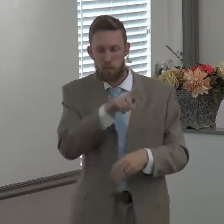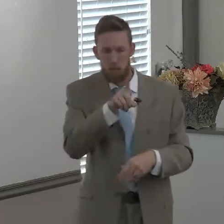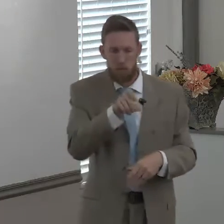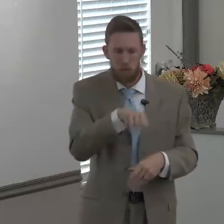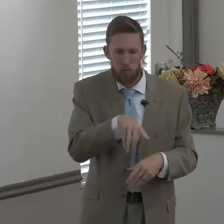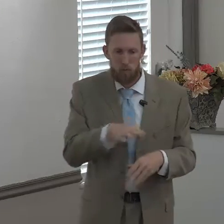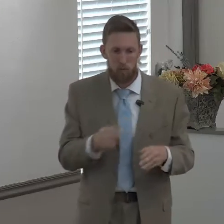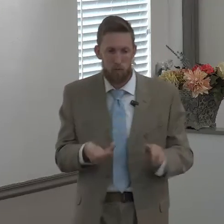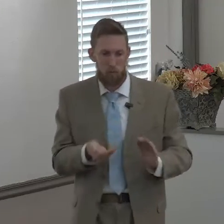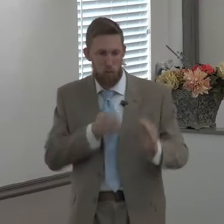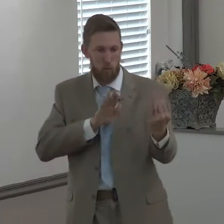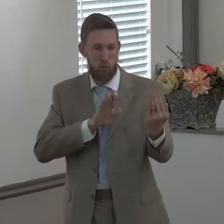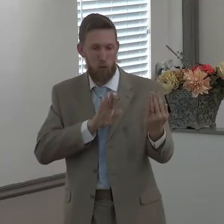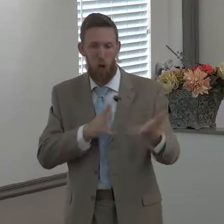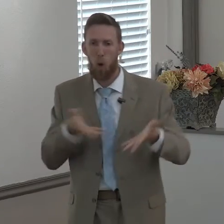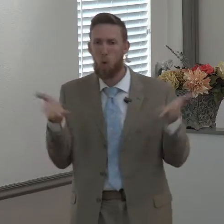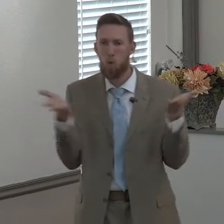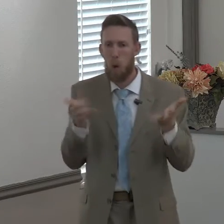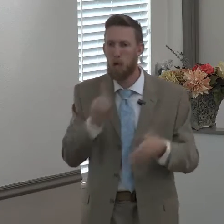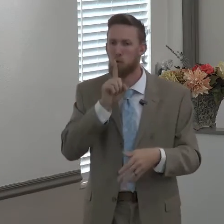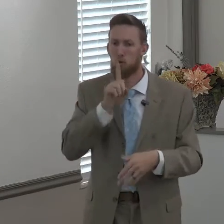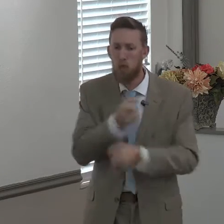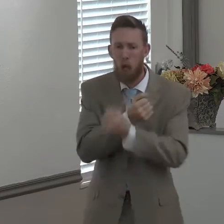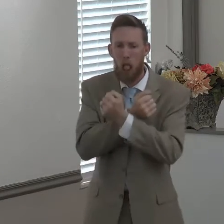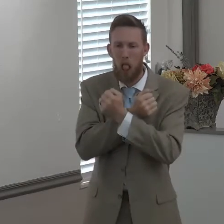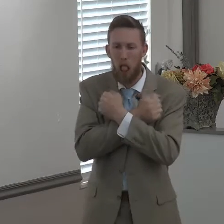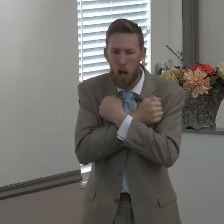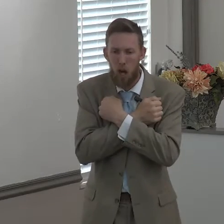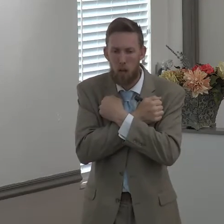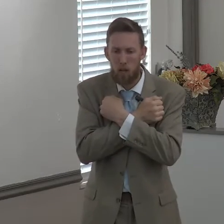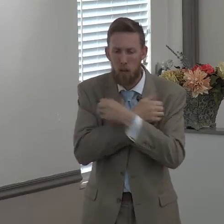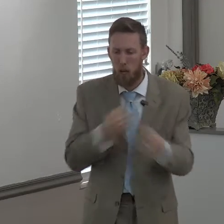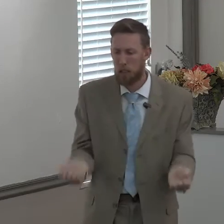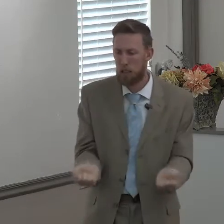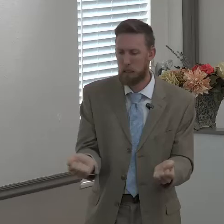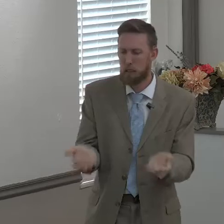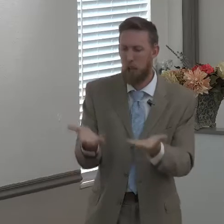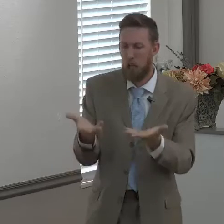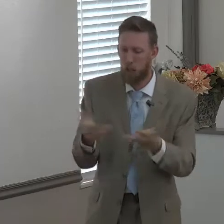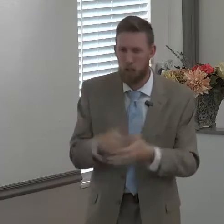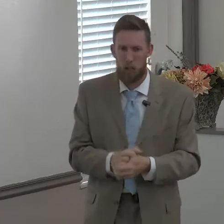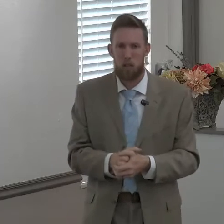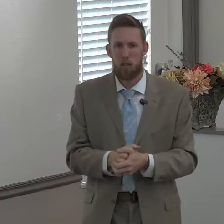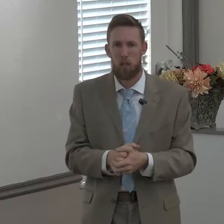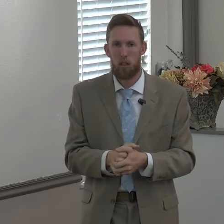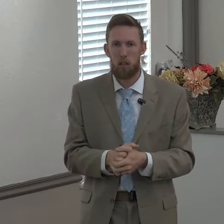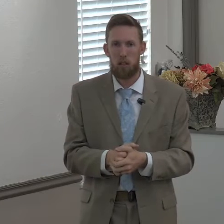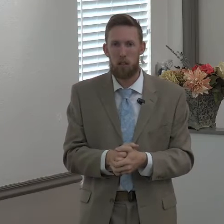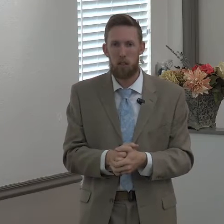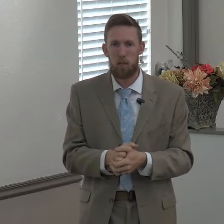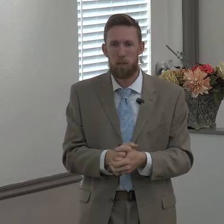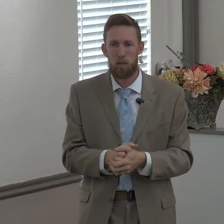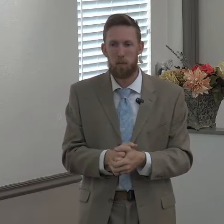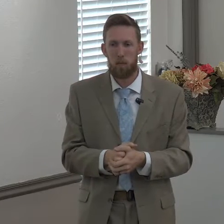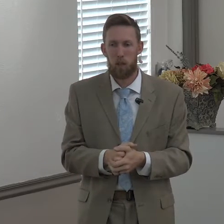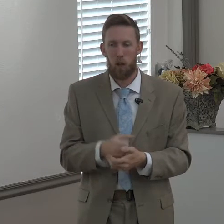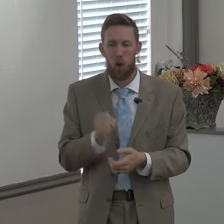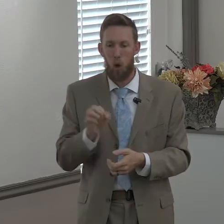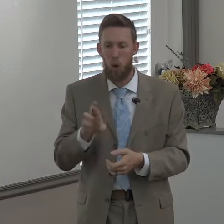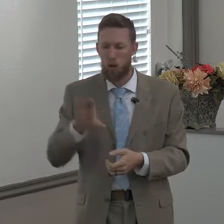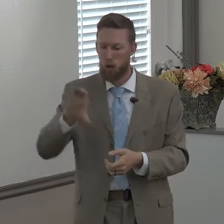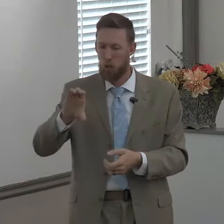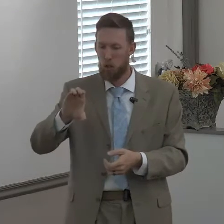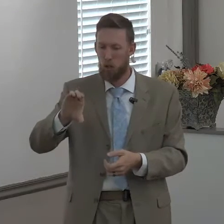And this chapter 13 of 1 Corinthians is dealing with the question of